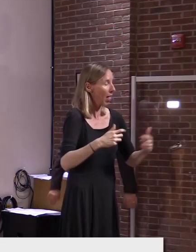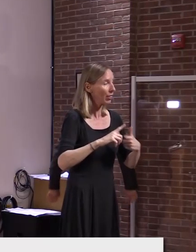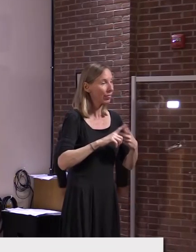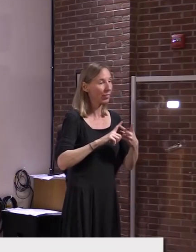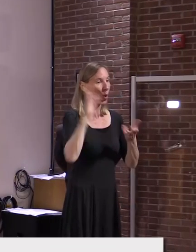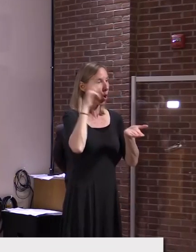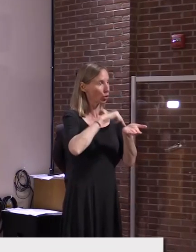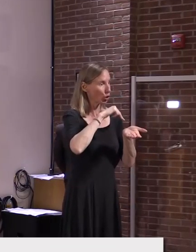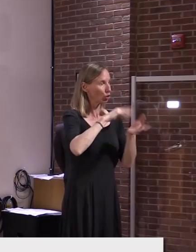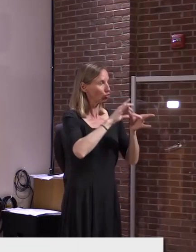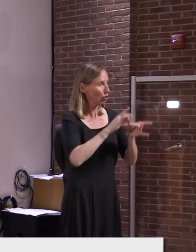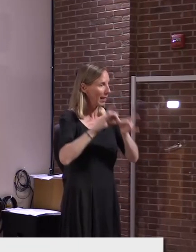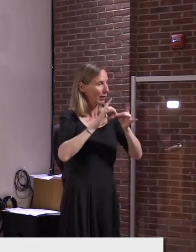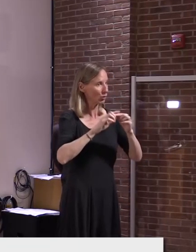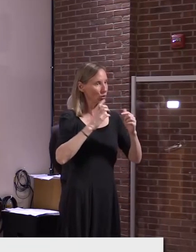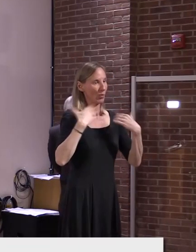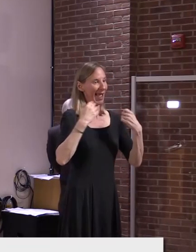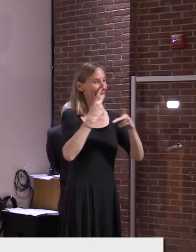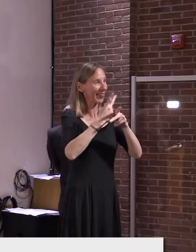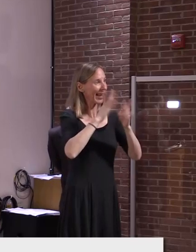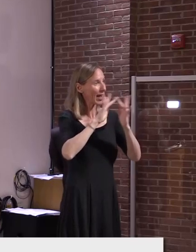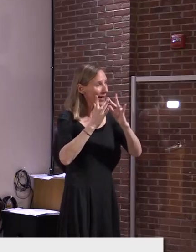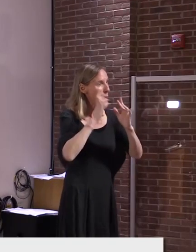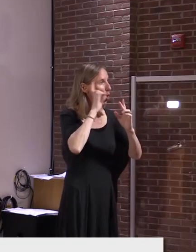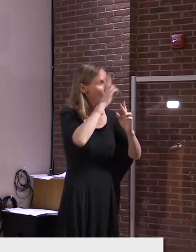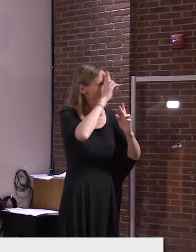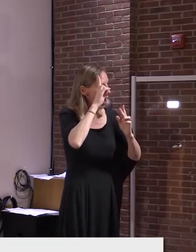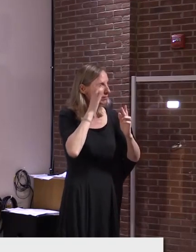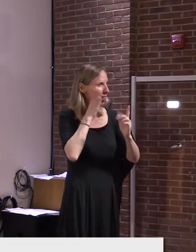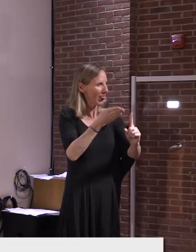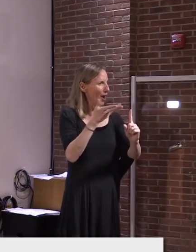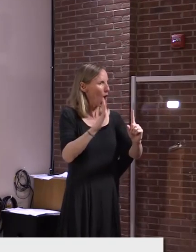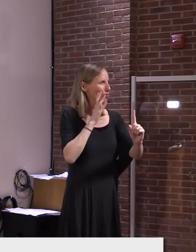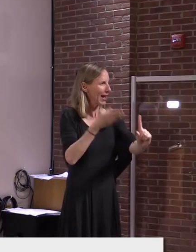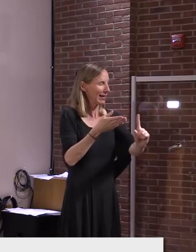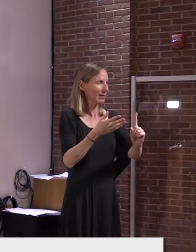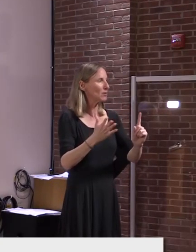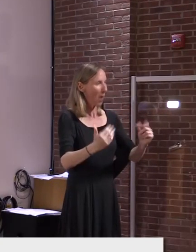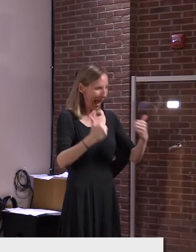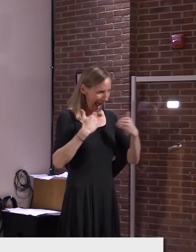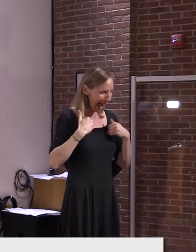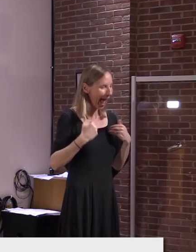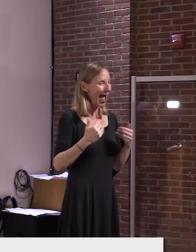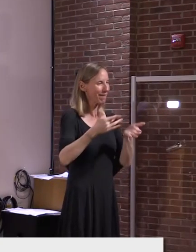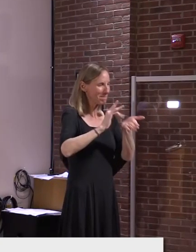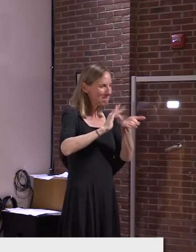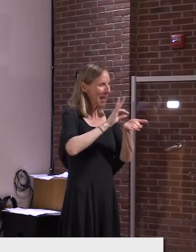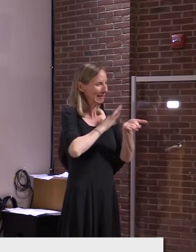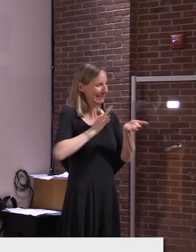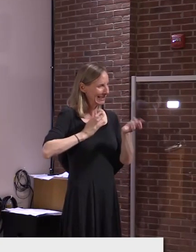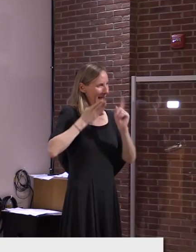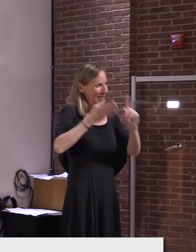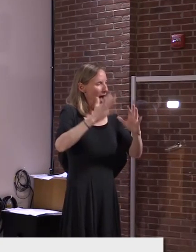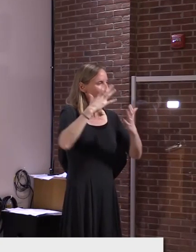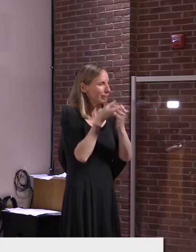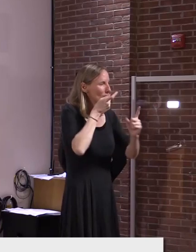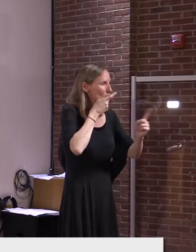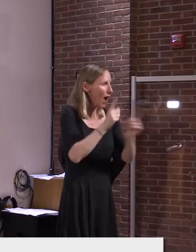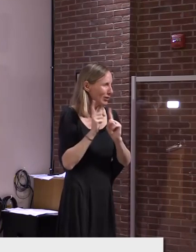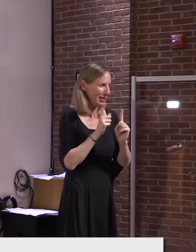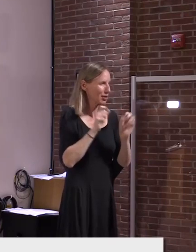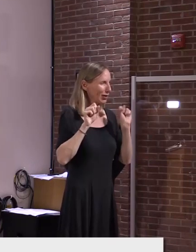with one of the healthcare networks or hospitals in the state. So there's been no shortage of opportunity to actually have a conversation